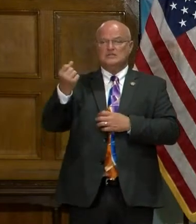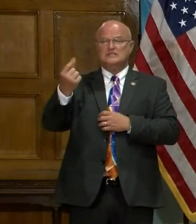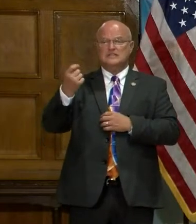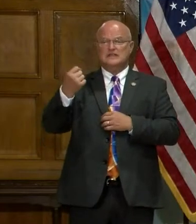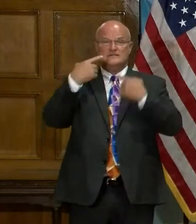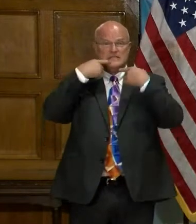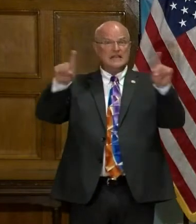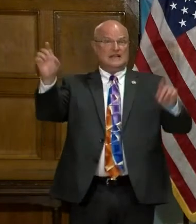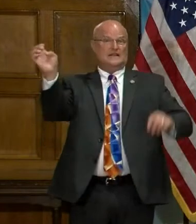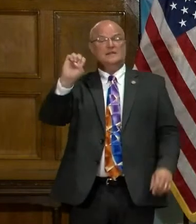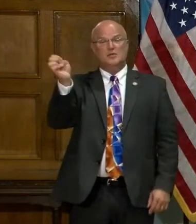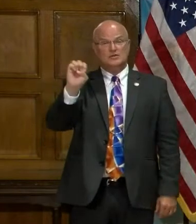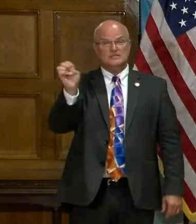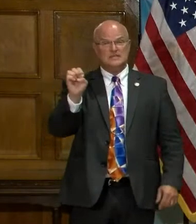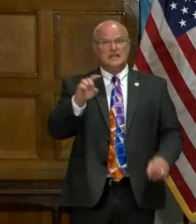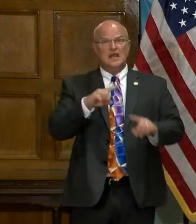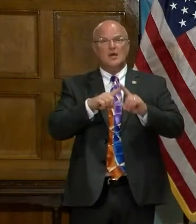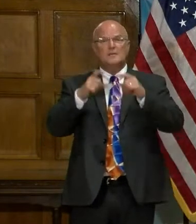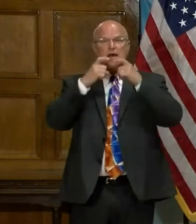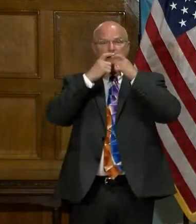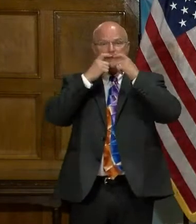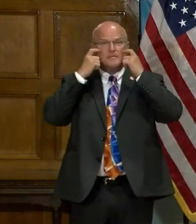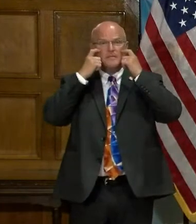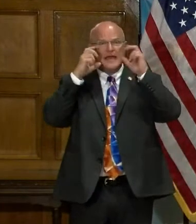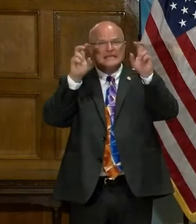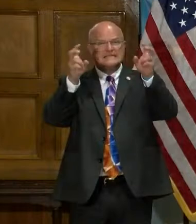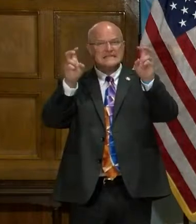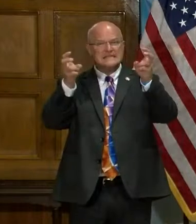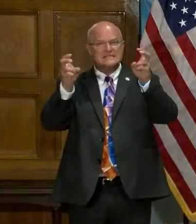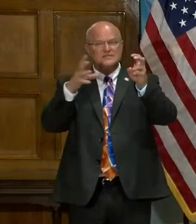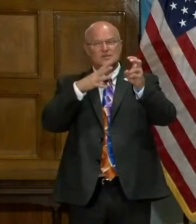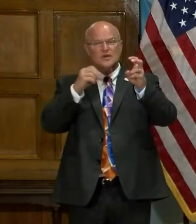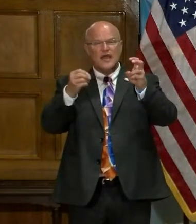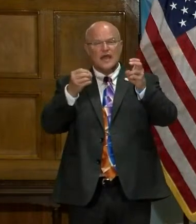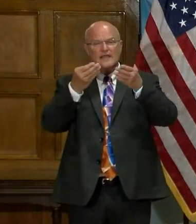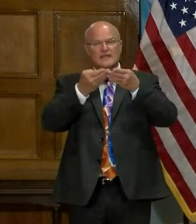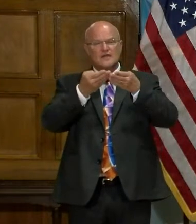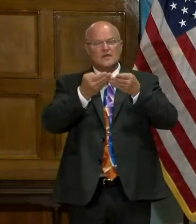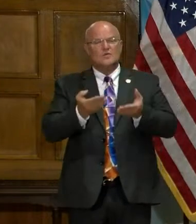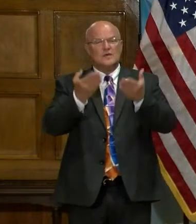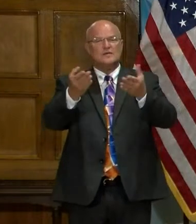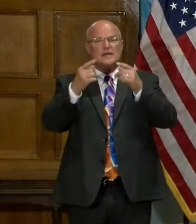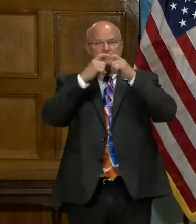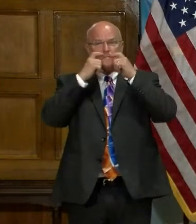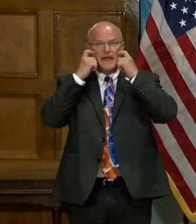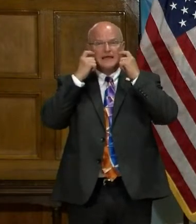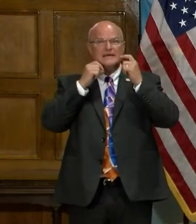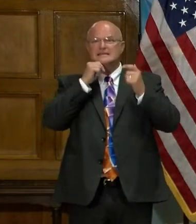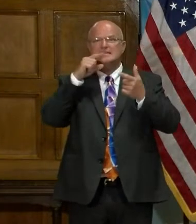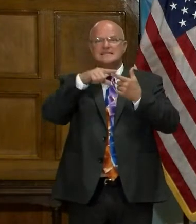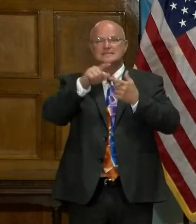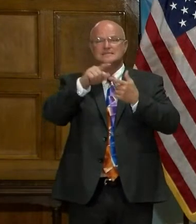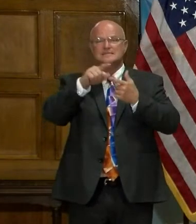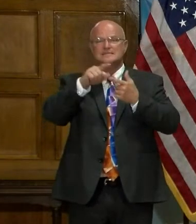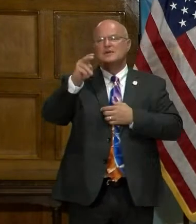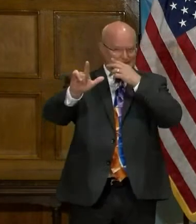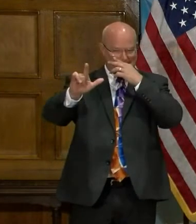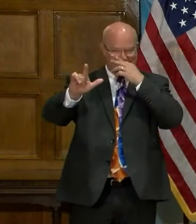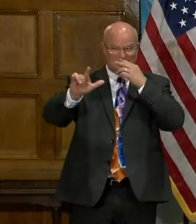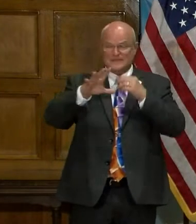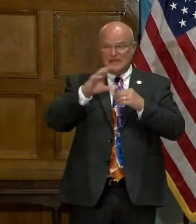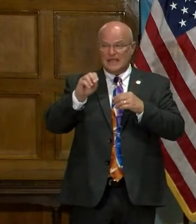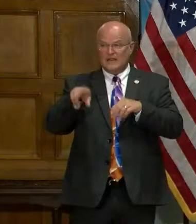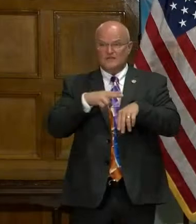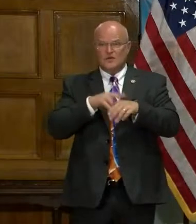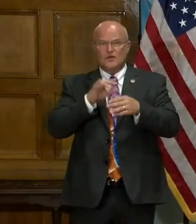the emergency, but the mask issue and the recommendation on wearing masks didn't come until April. And of